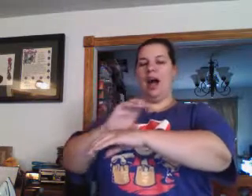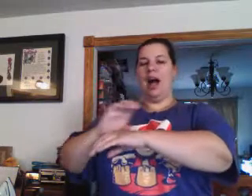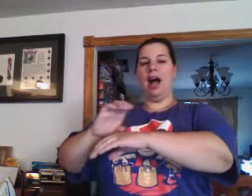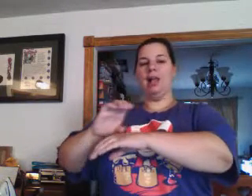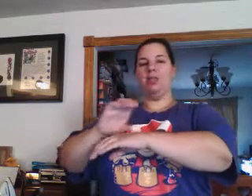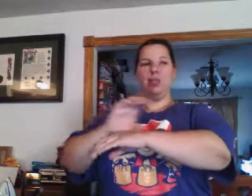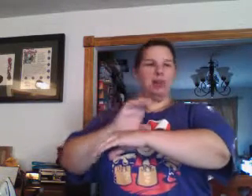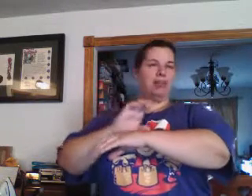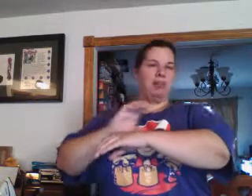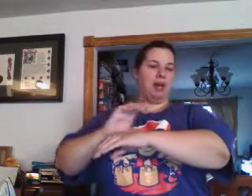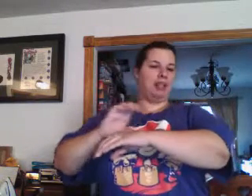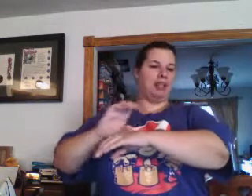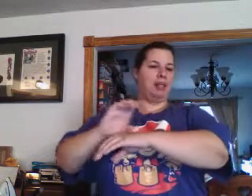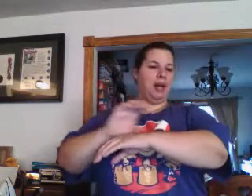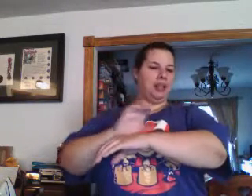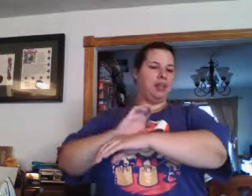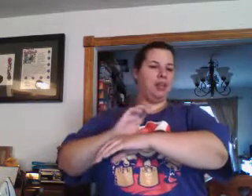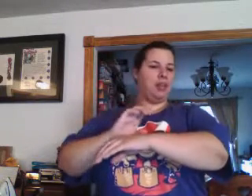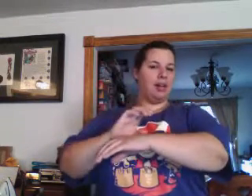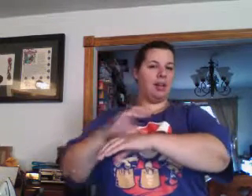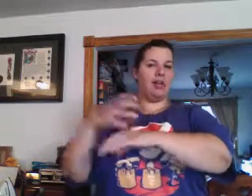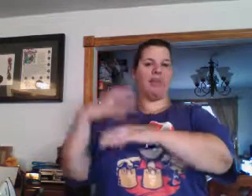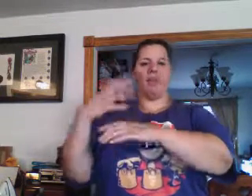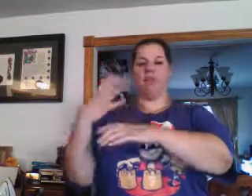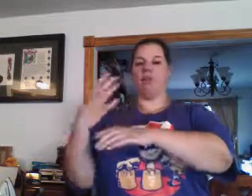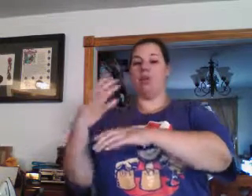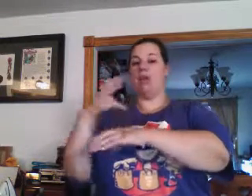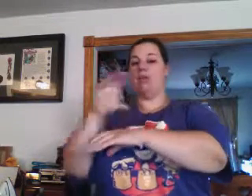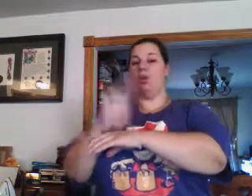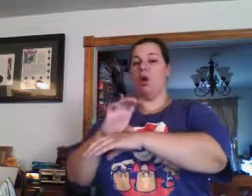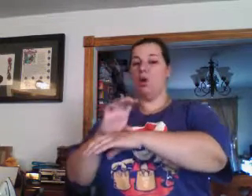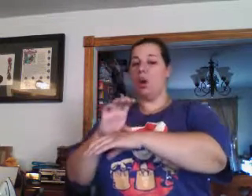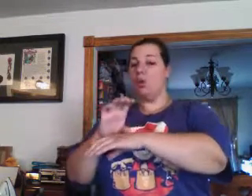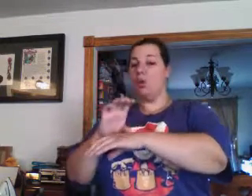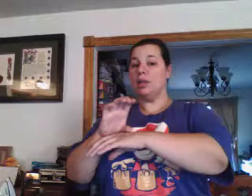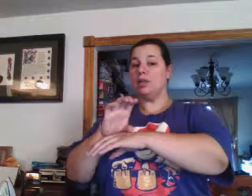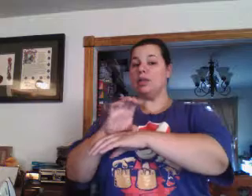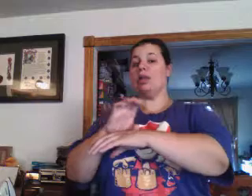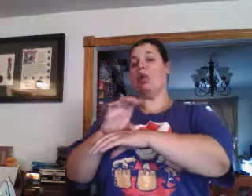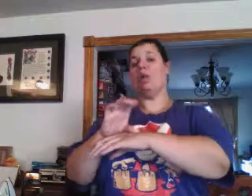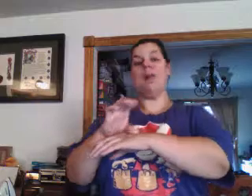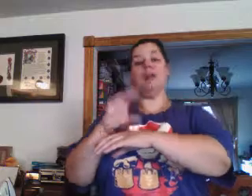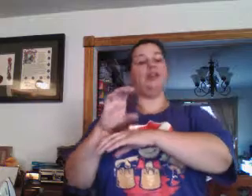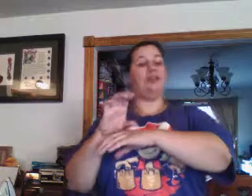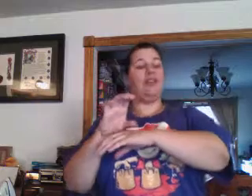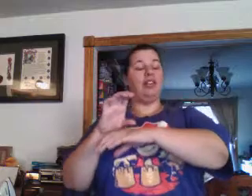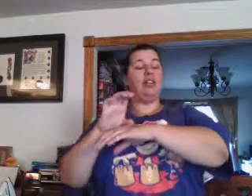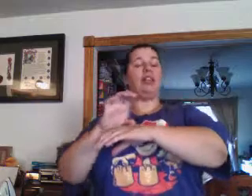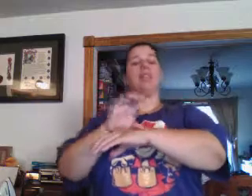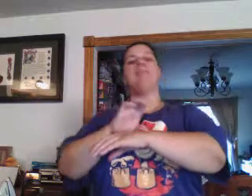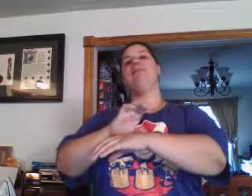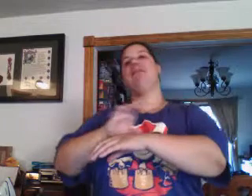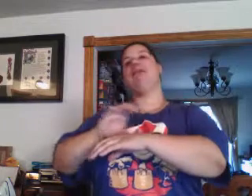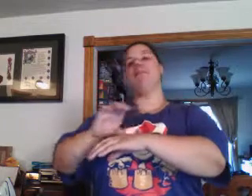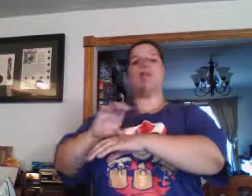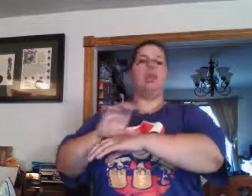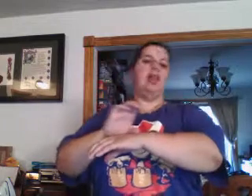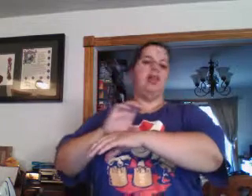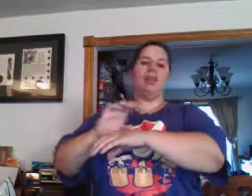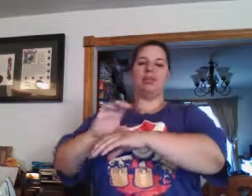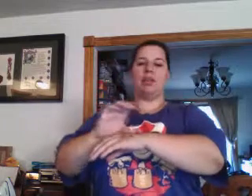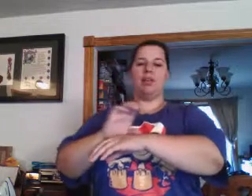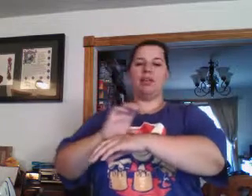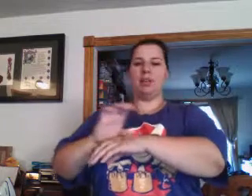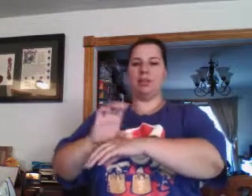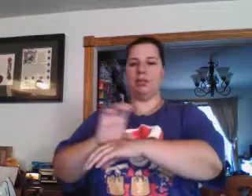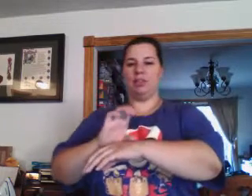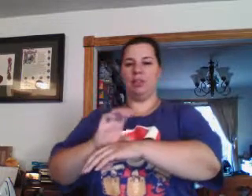I sort of imagine grinding chocolate because you have to grind cocoa and cocoa powder to make chocolate, but use whatever alliteration you